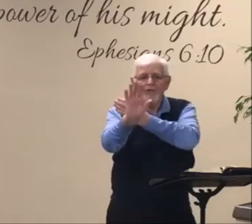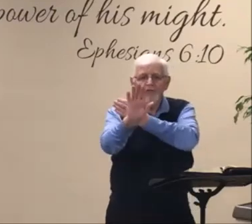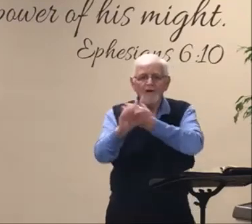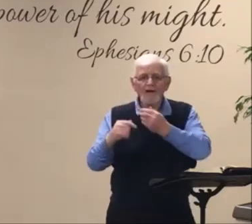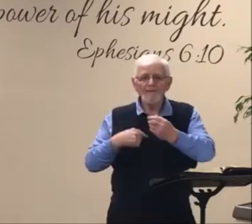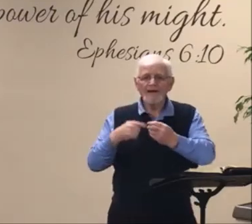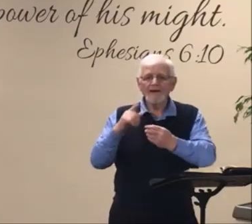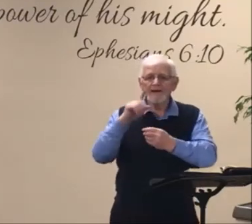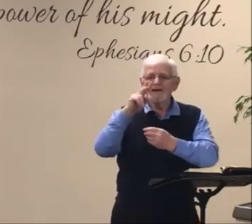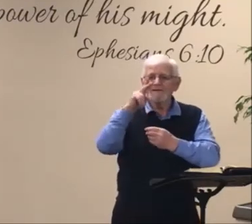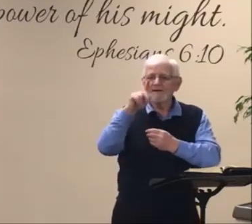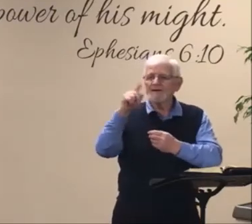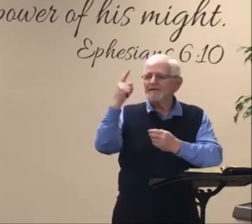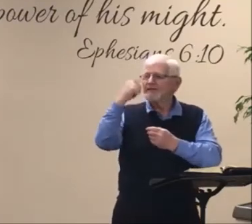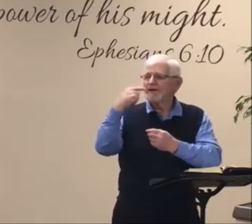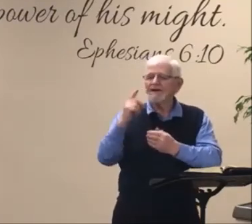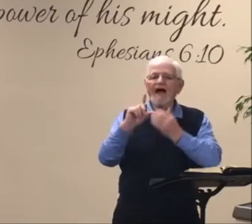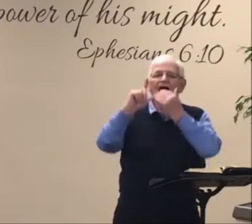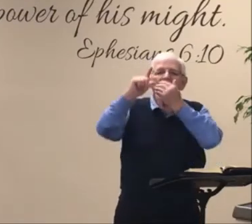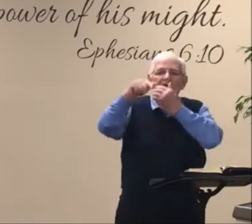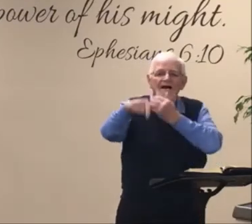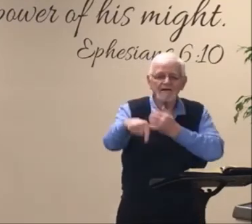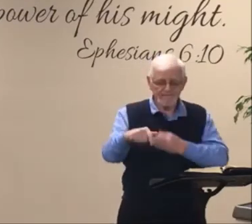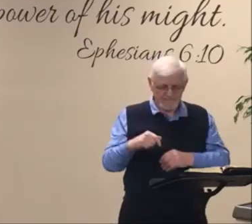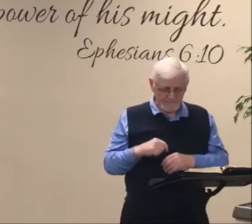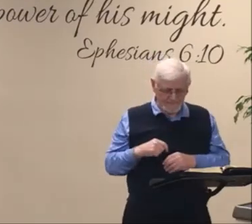face. Peradventure, he will accept of me.